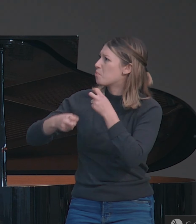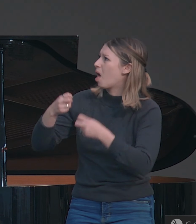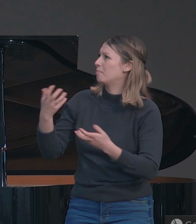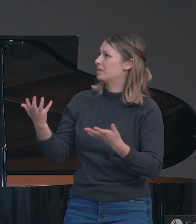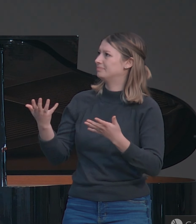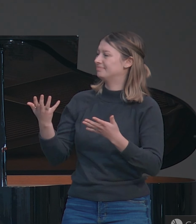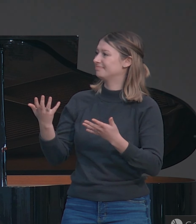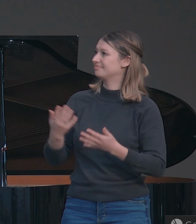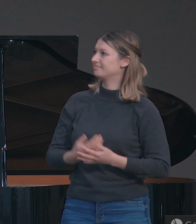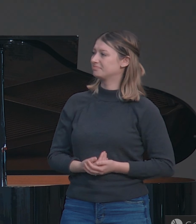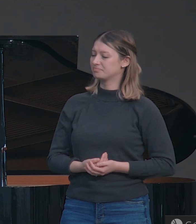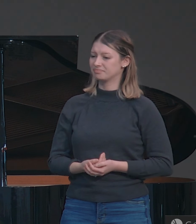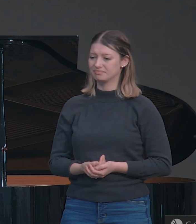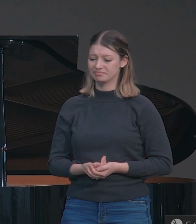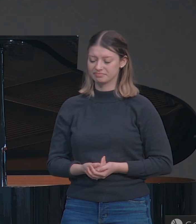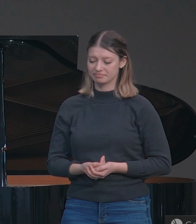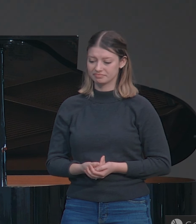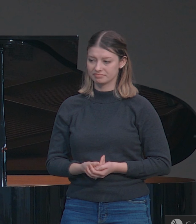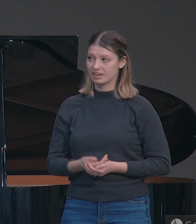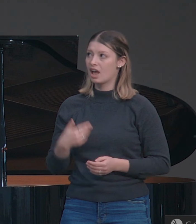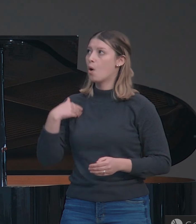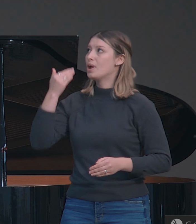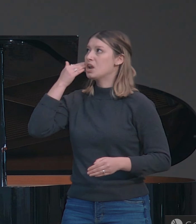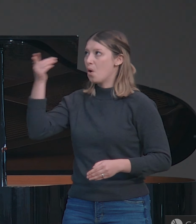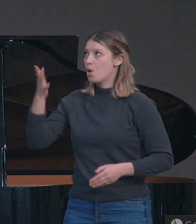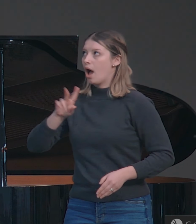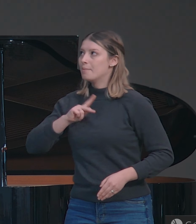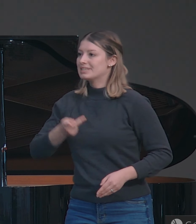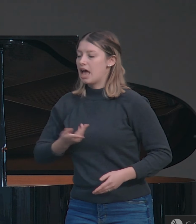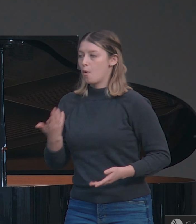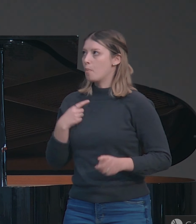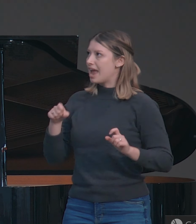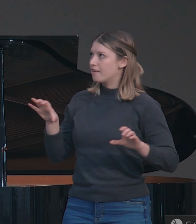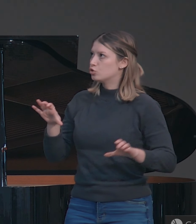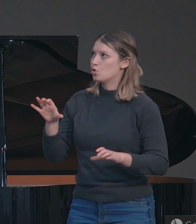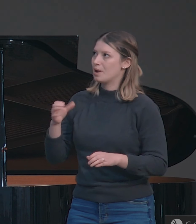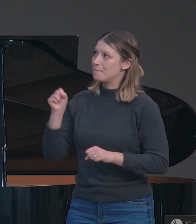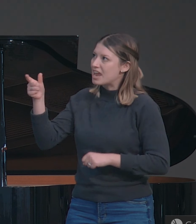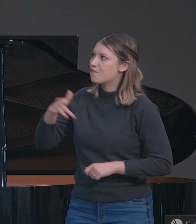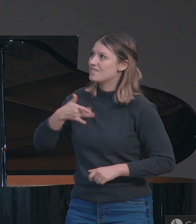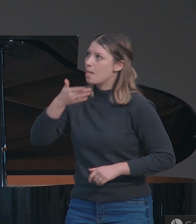Clearly, you're upset. So what do we have to do?